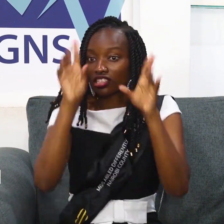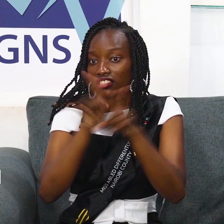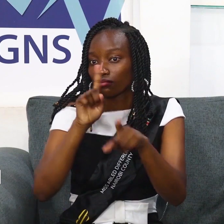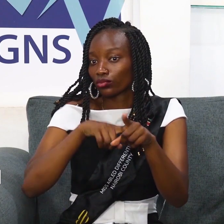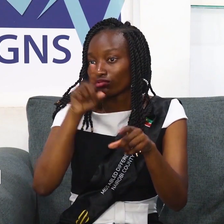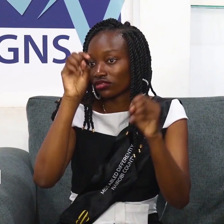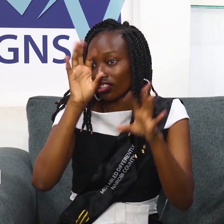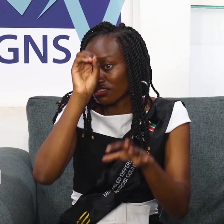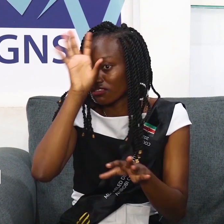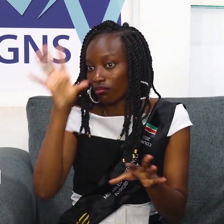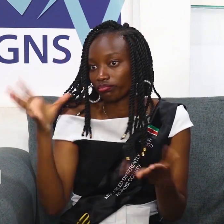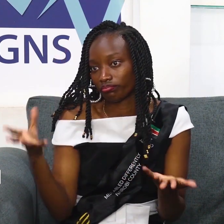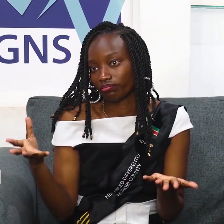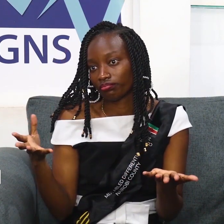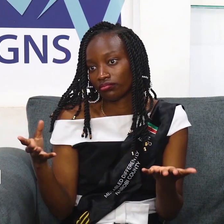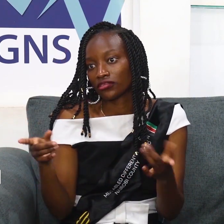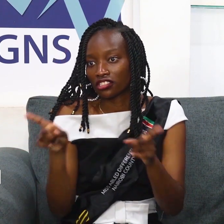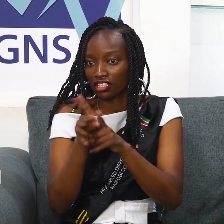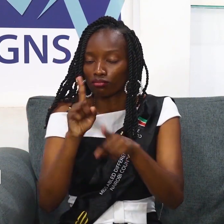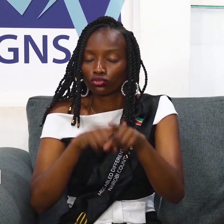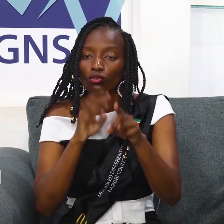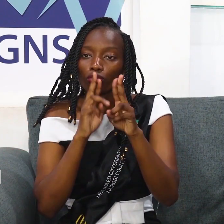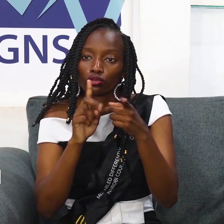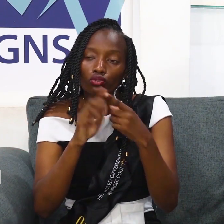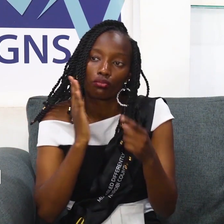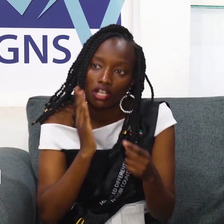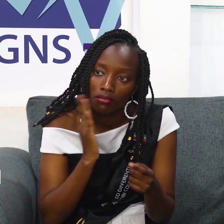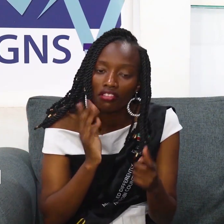were deaf, so things were not even clear.